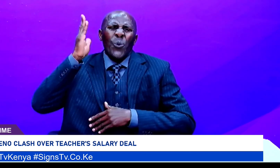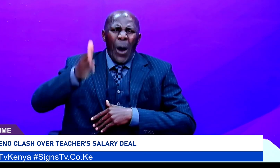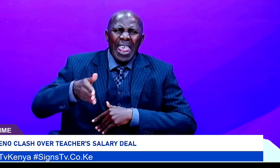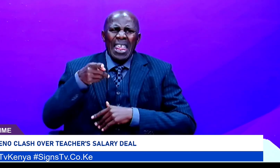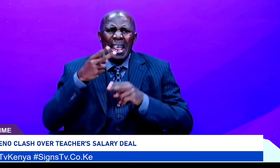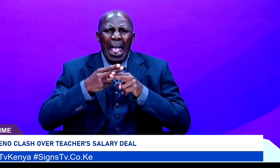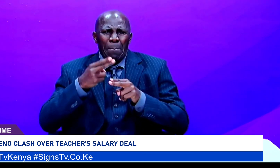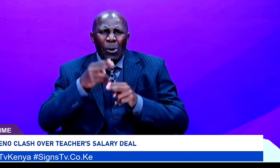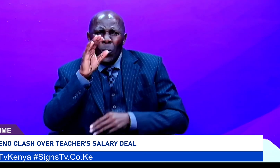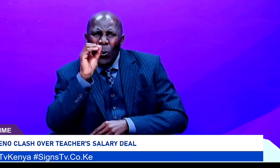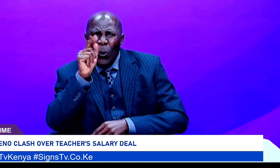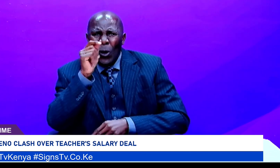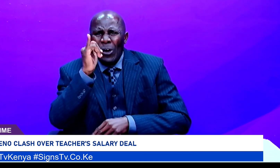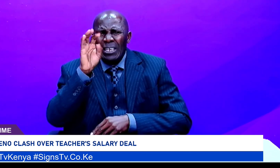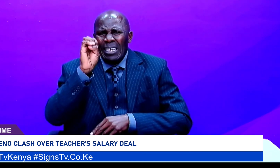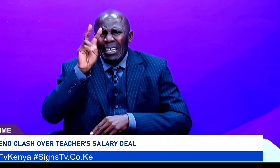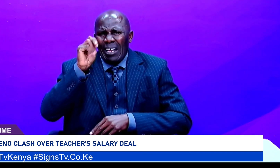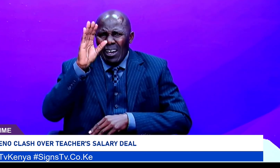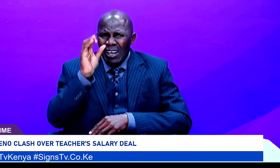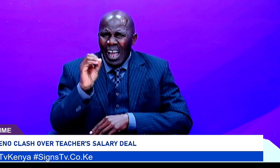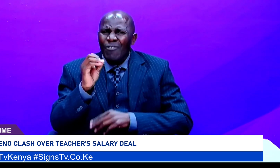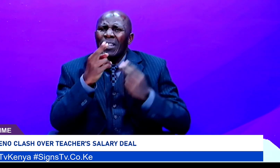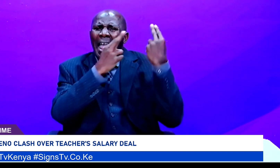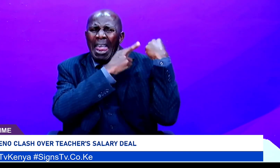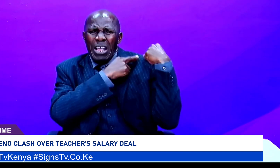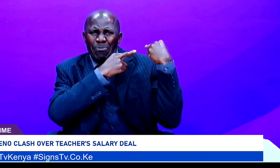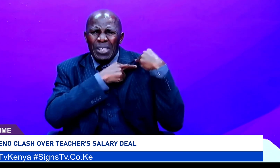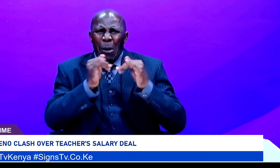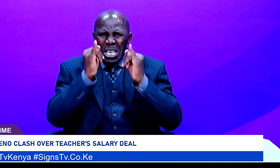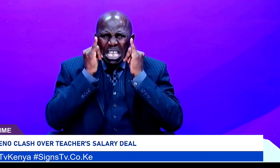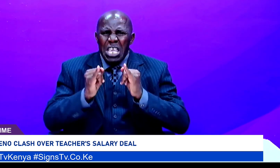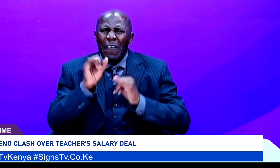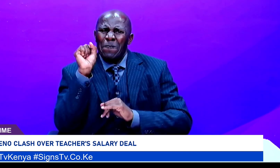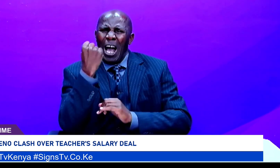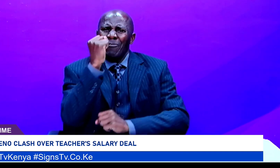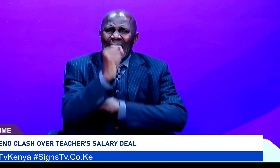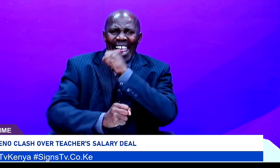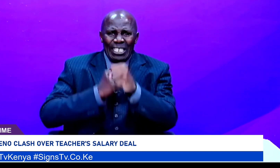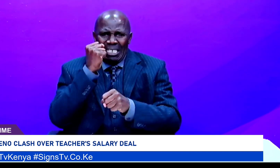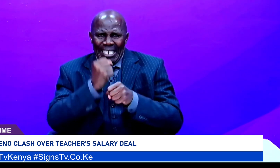the new 5-year collective bargaining agreement CBA for teachers.